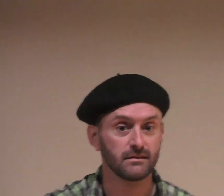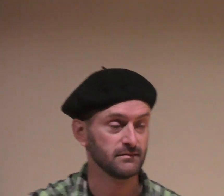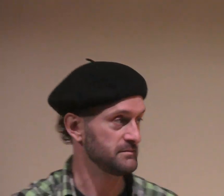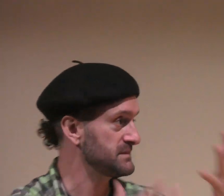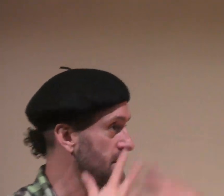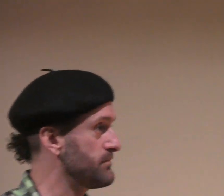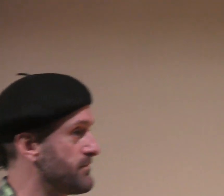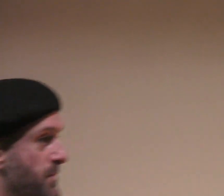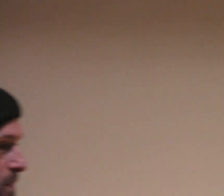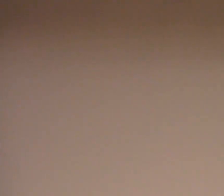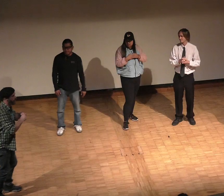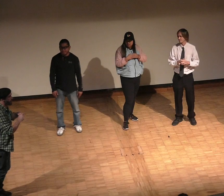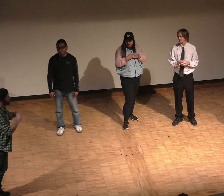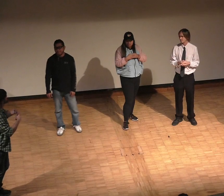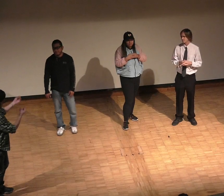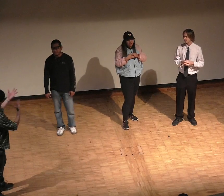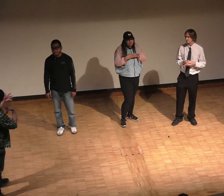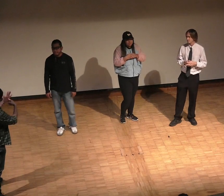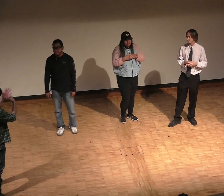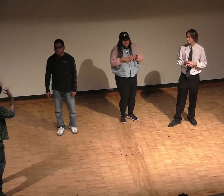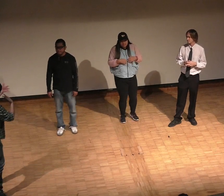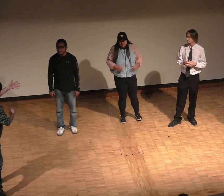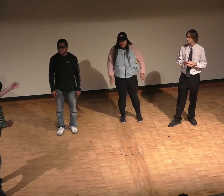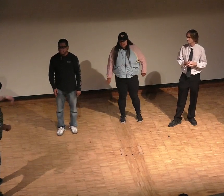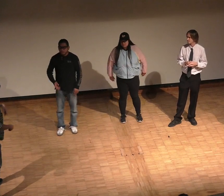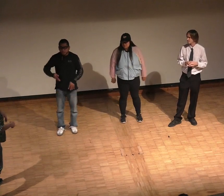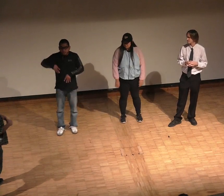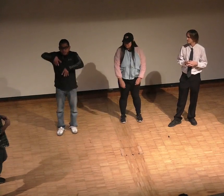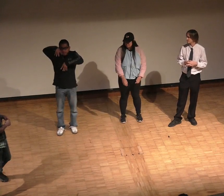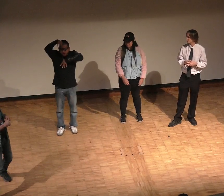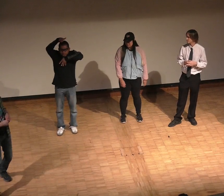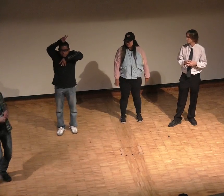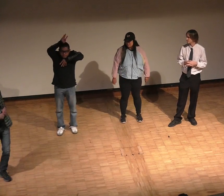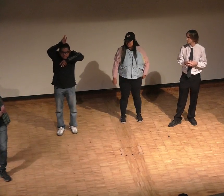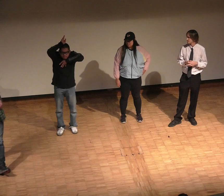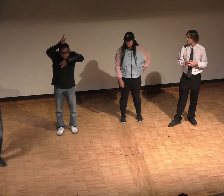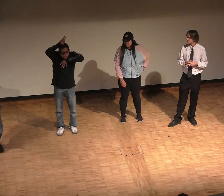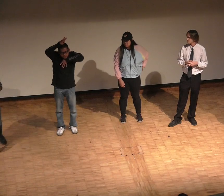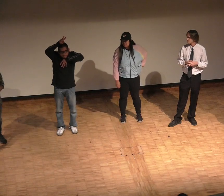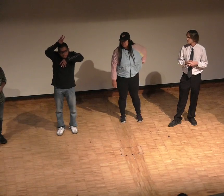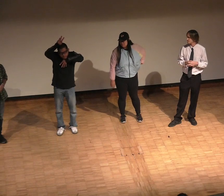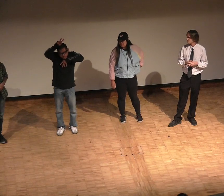Sad? Okay, how about a sad rooster? Let's see your sad.